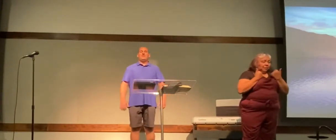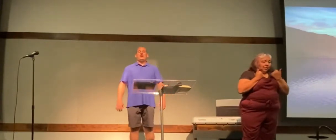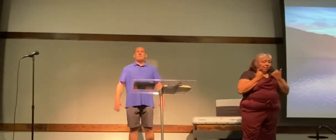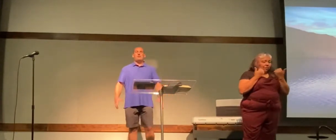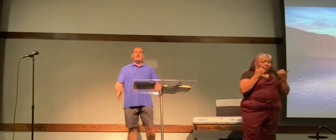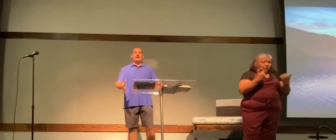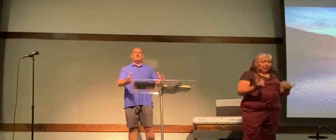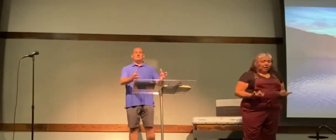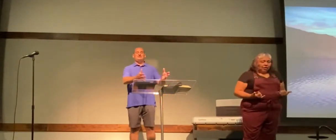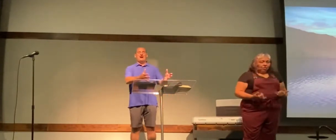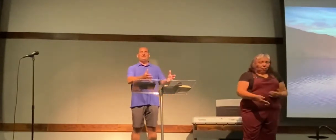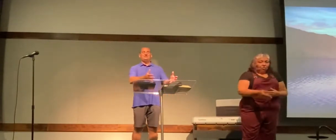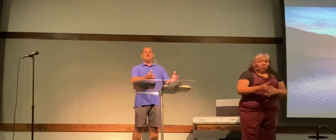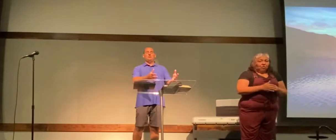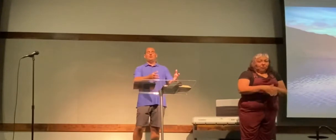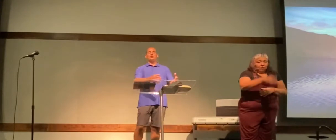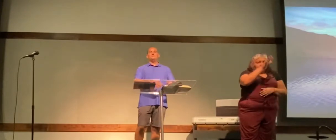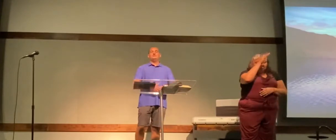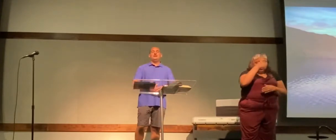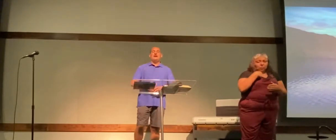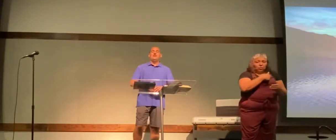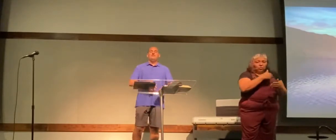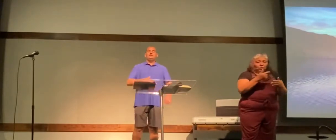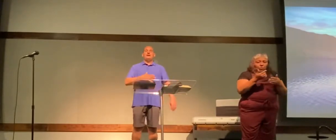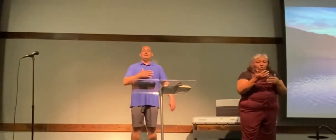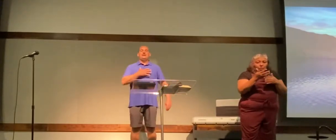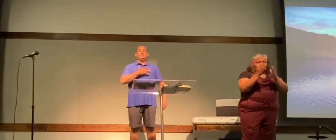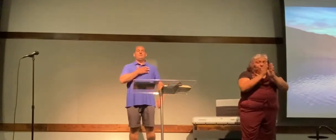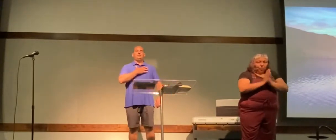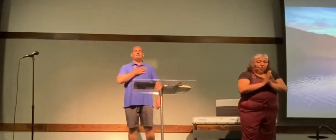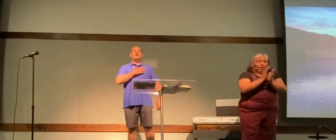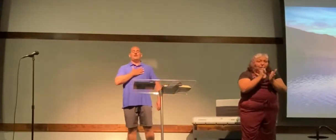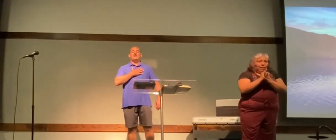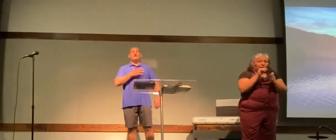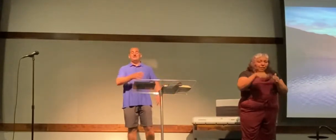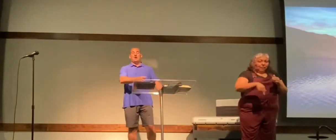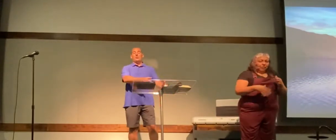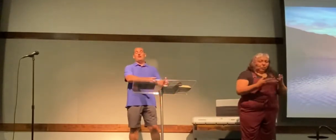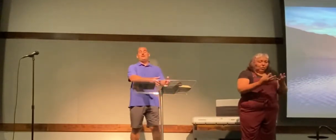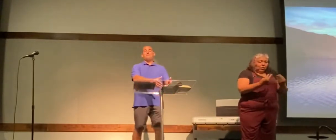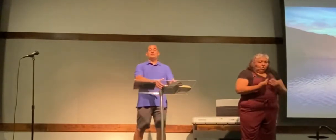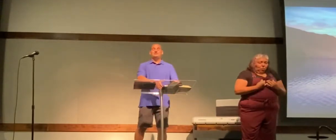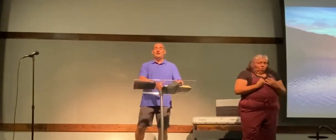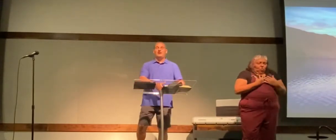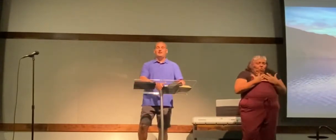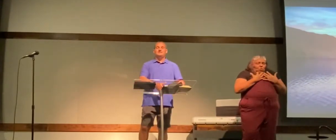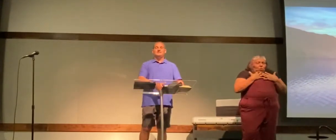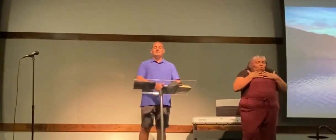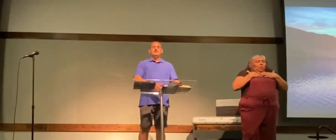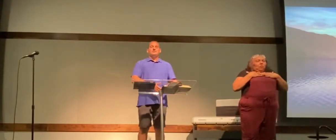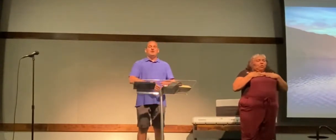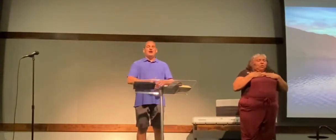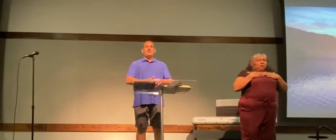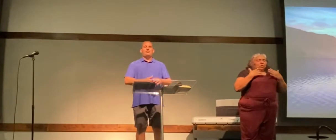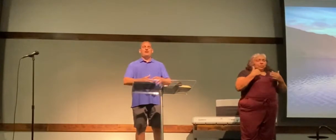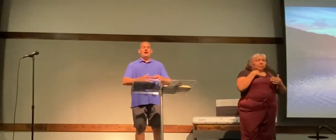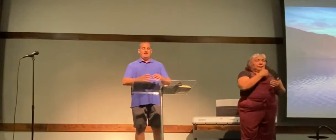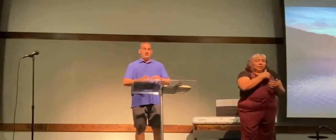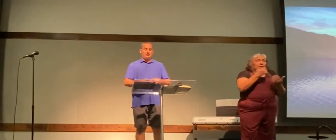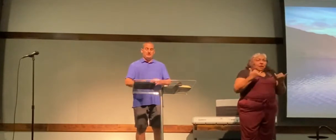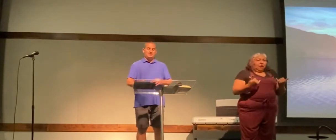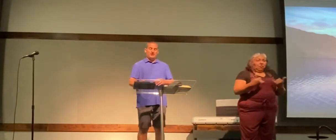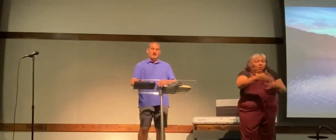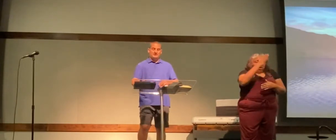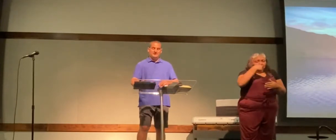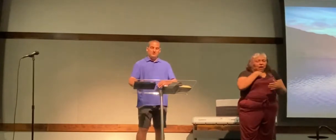so, Father, I pray, God, as we dive into your word today, God, that it would pierce our hearts. It's already pierced our hearts. But God, I pray, God, that